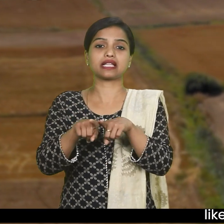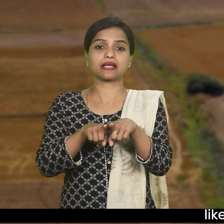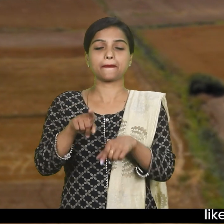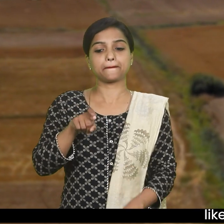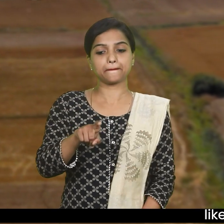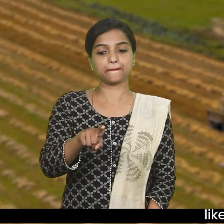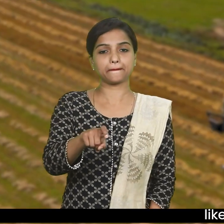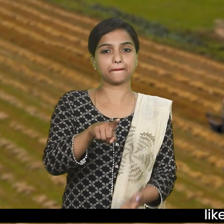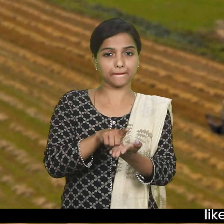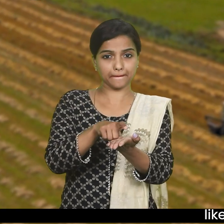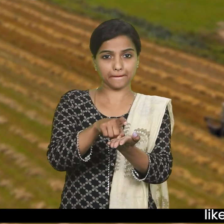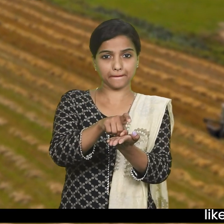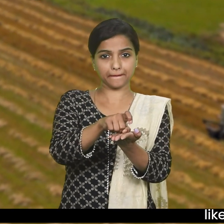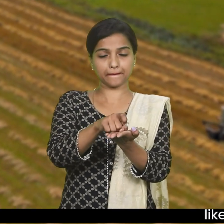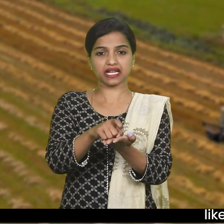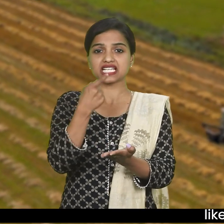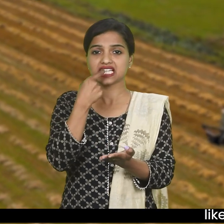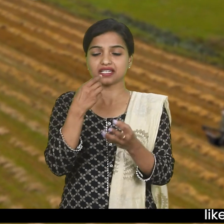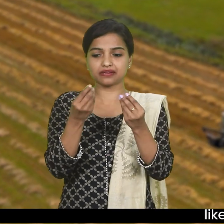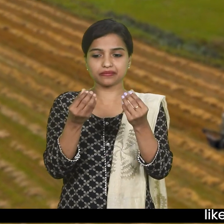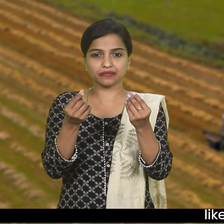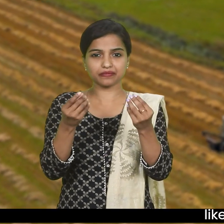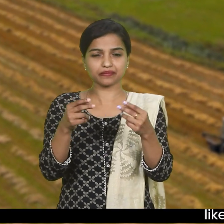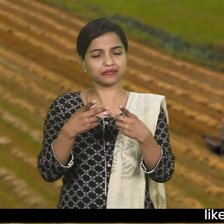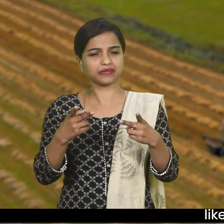fungus, etc.